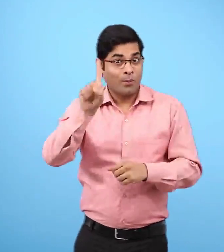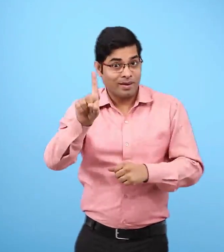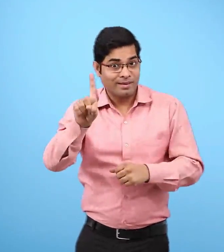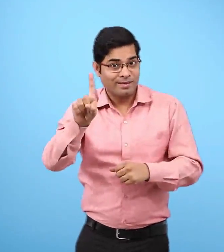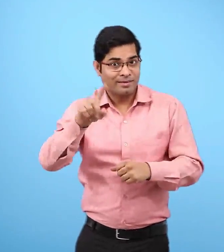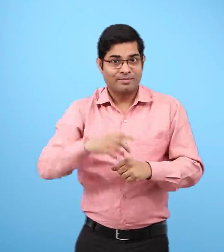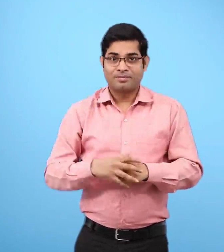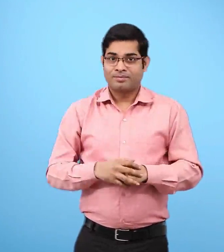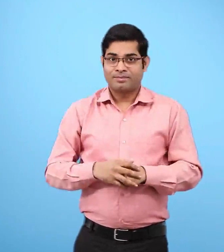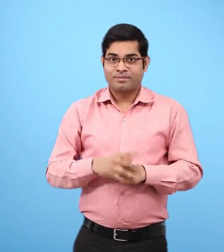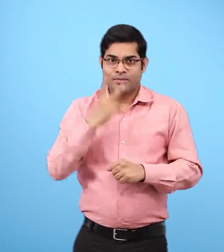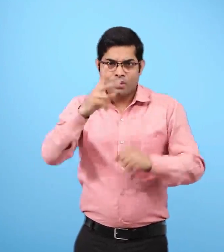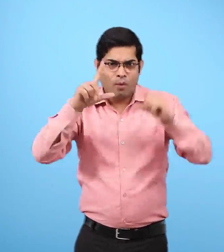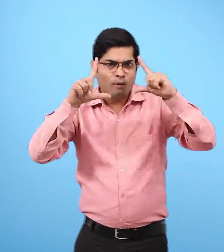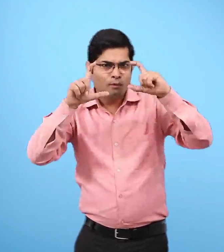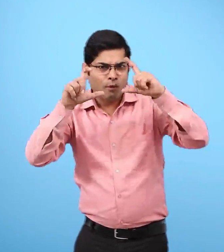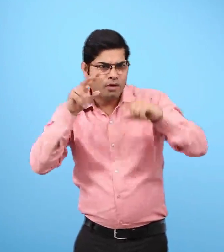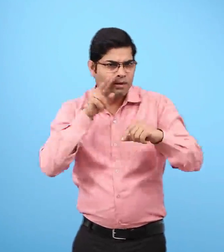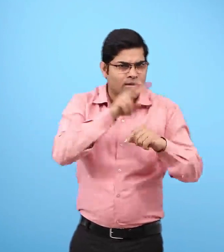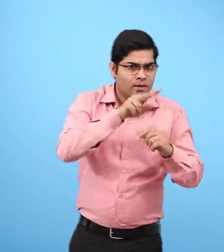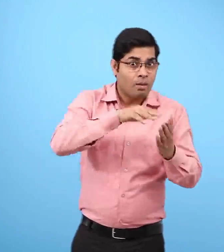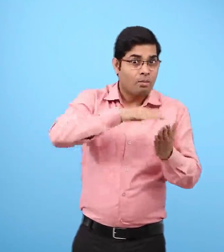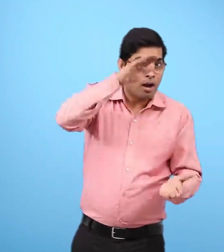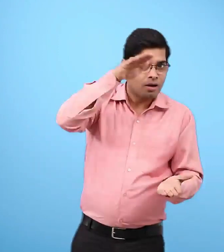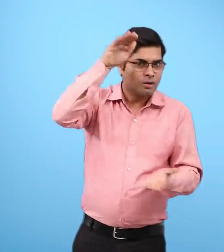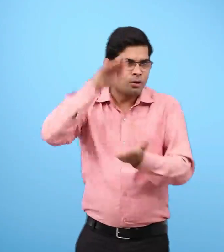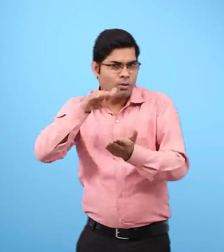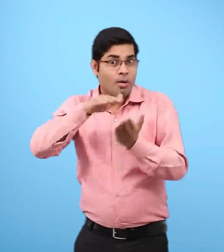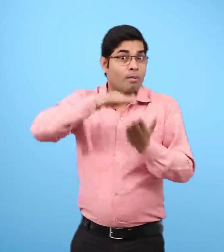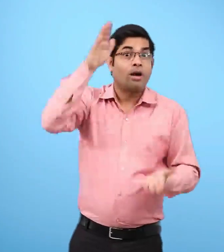Question 1. Tick and identify the longer.